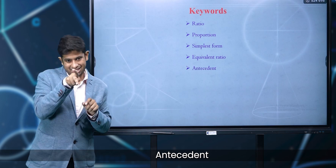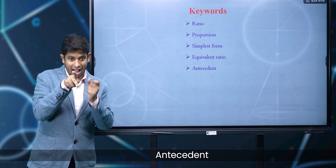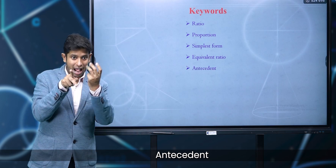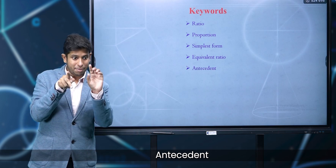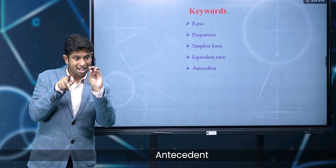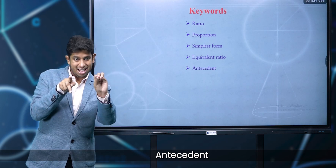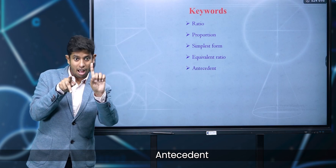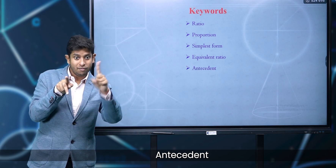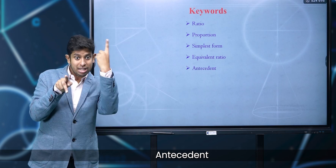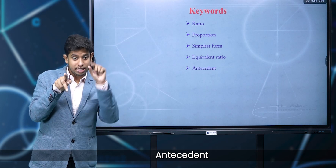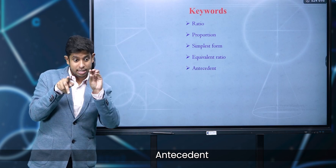antecedent,